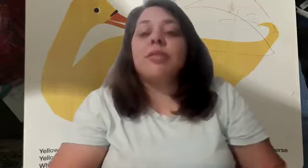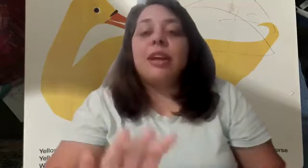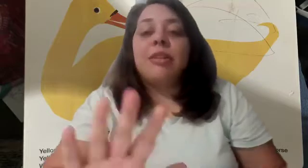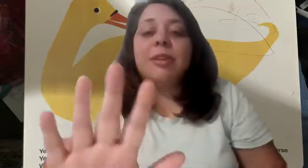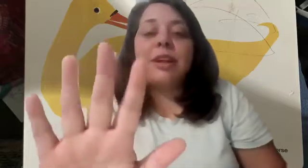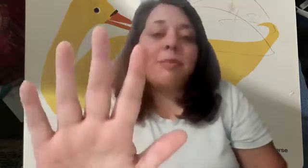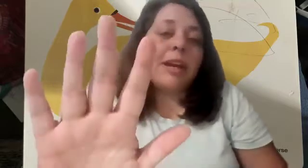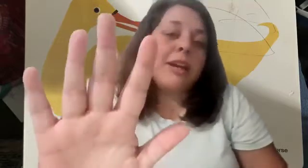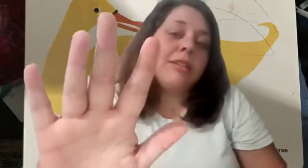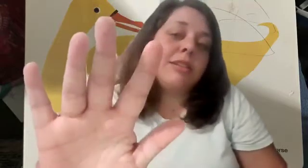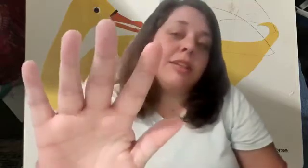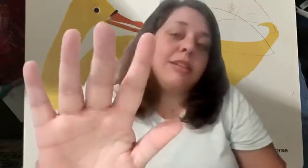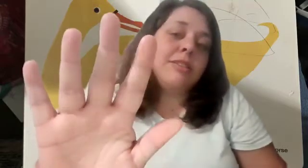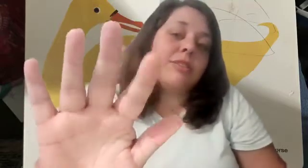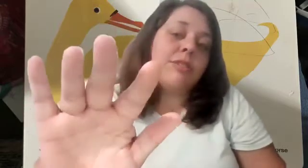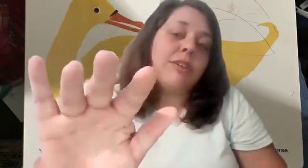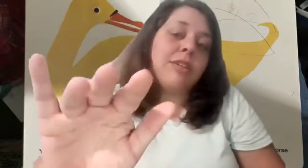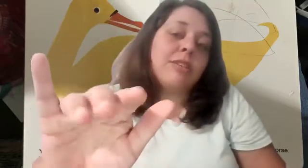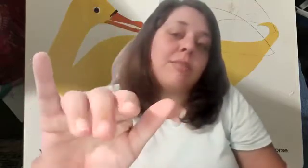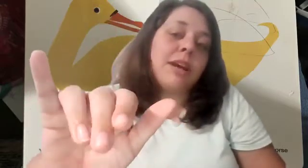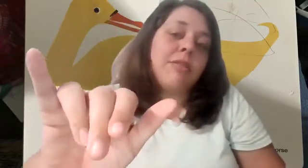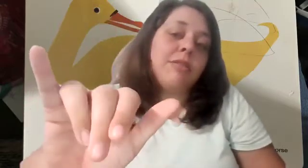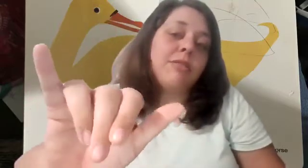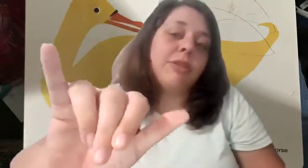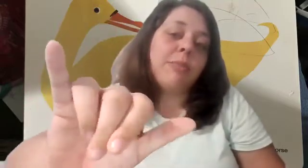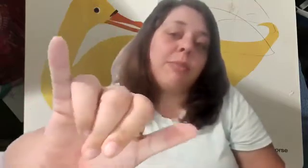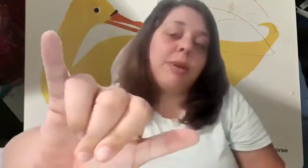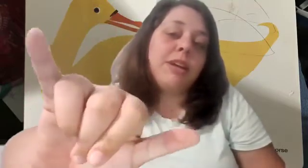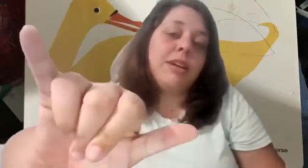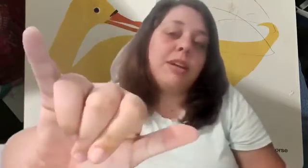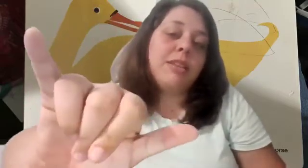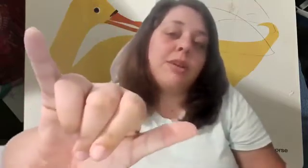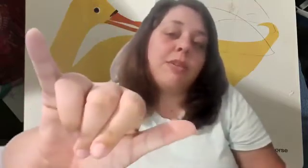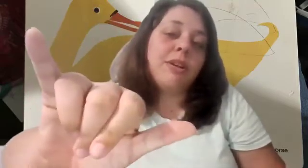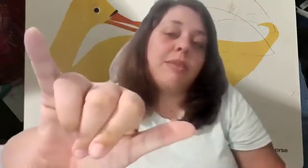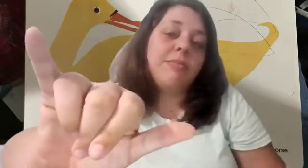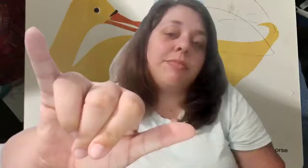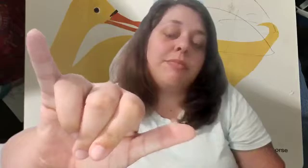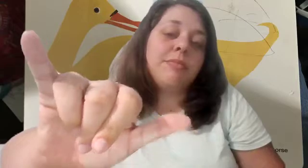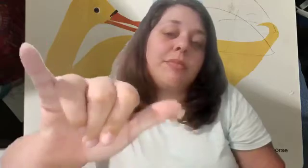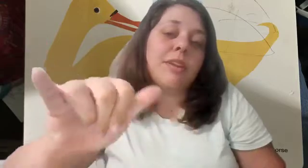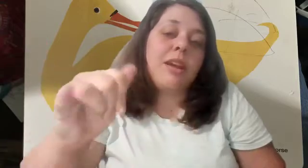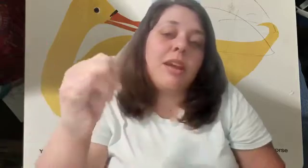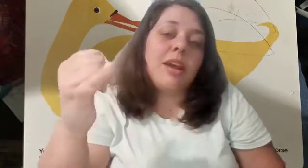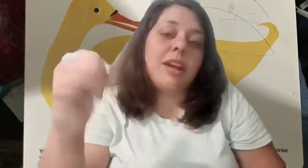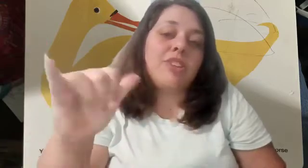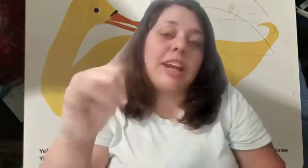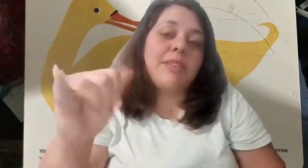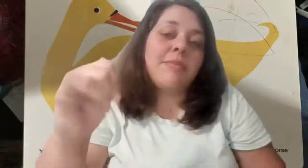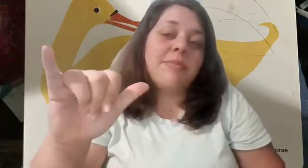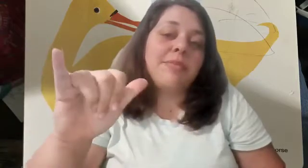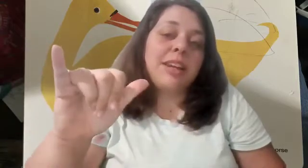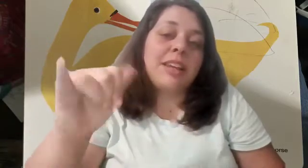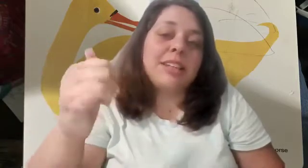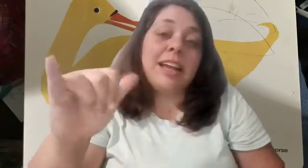So for yellow, I'm going to take my hand. These three fingers come down. Only my pinky and thumb are up. And I